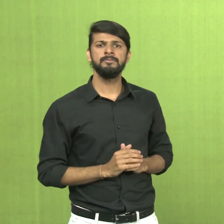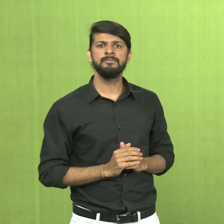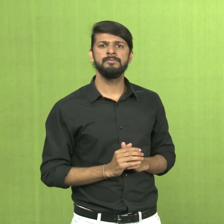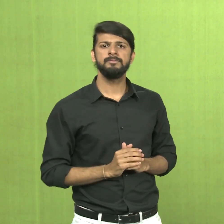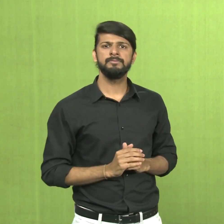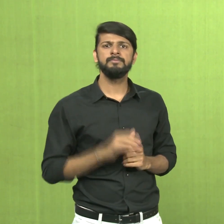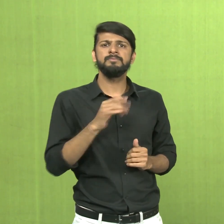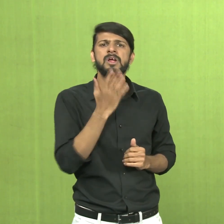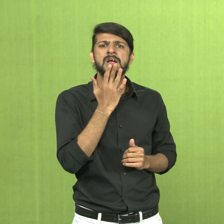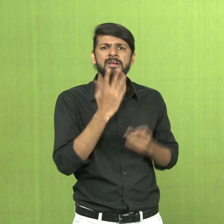and then